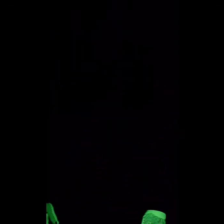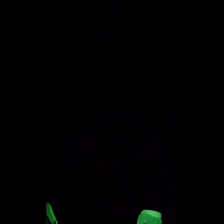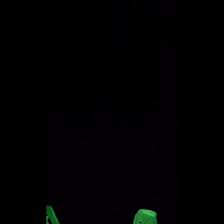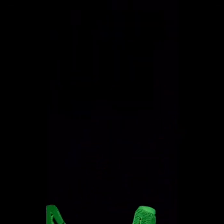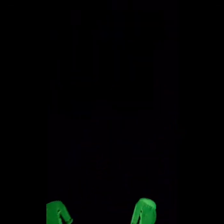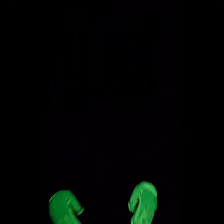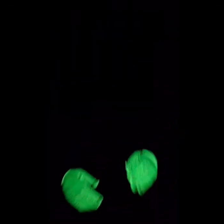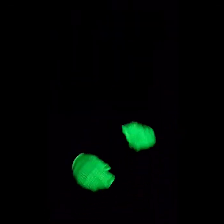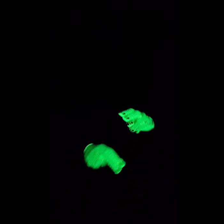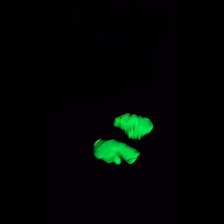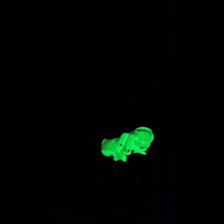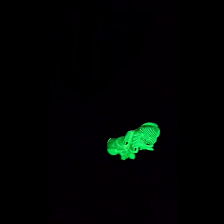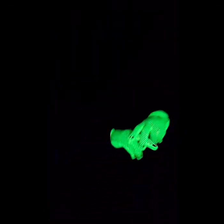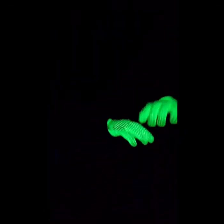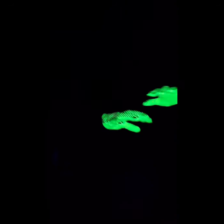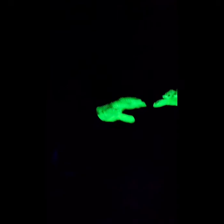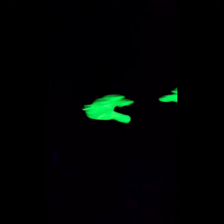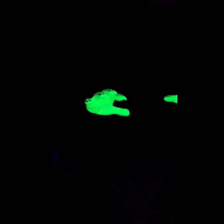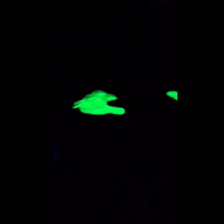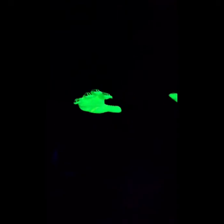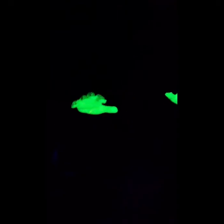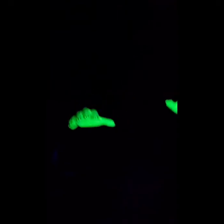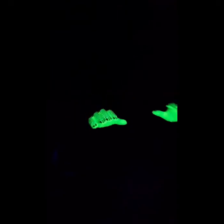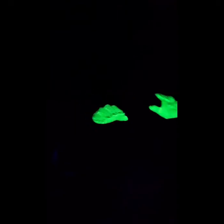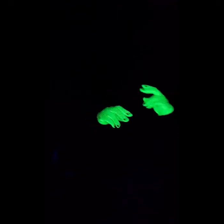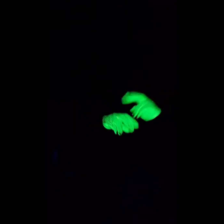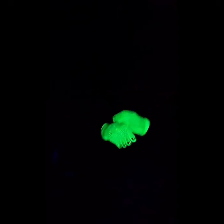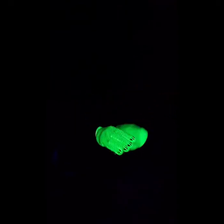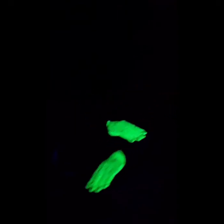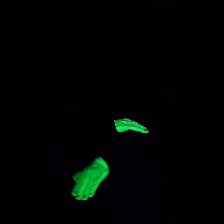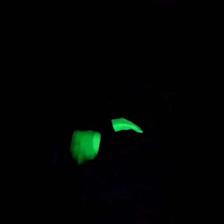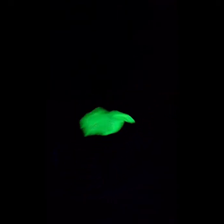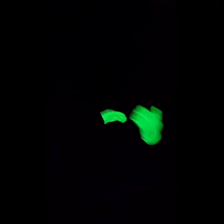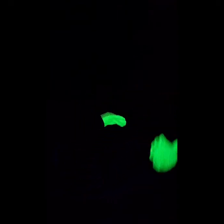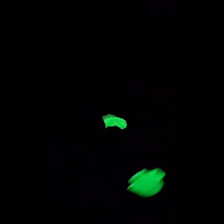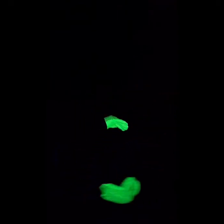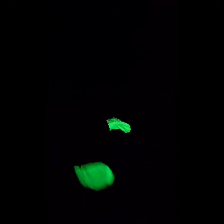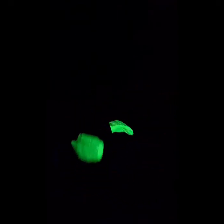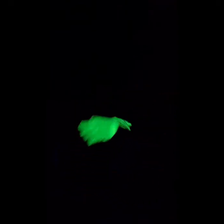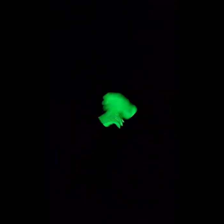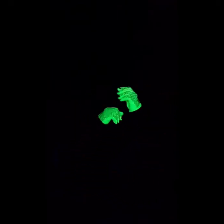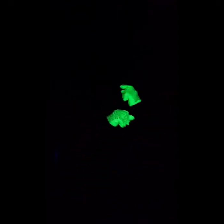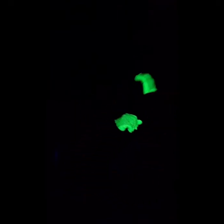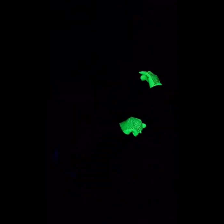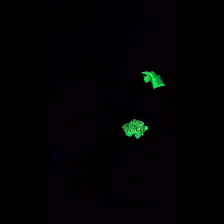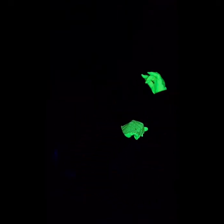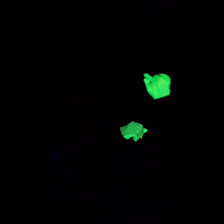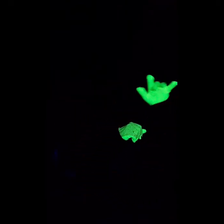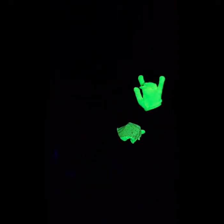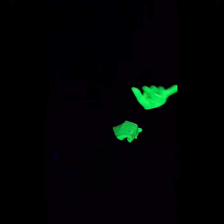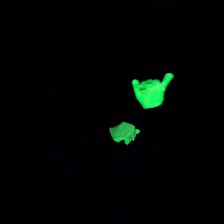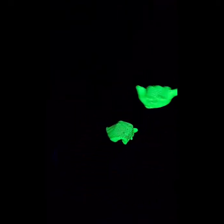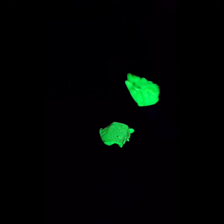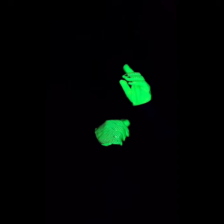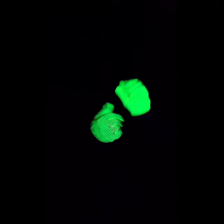I've stood on this stage night after night Reminding the broken it'll be